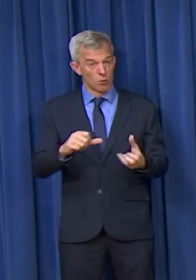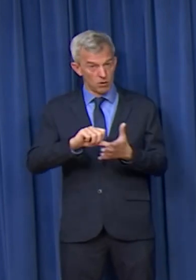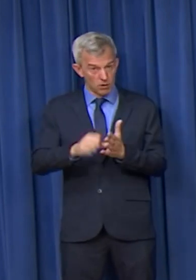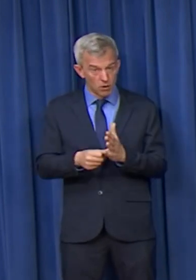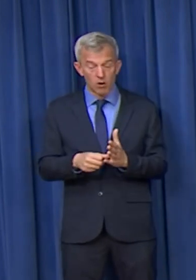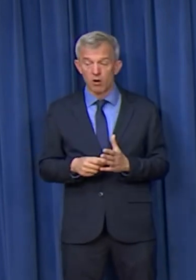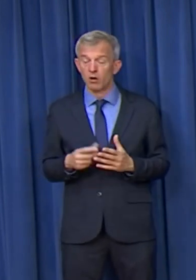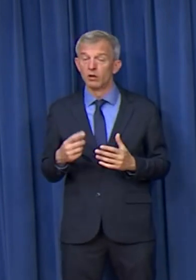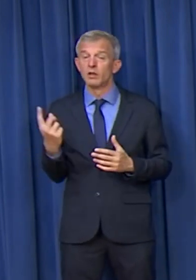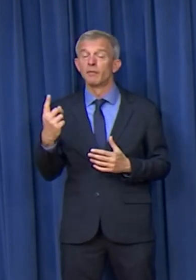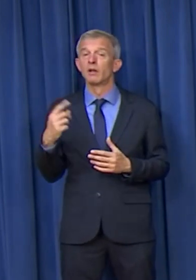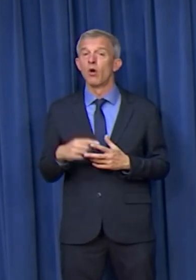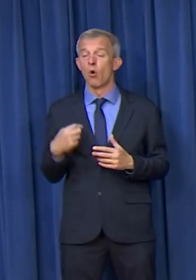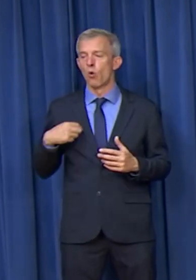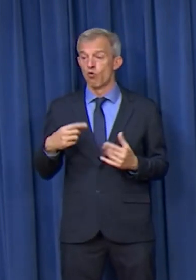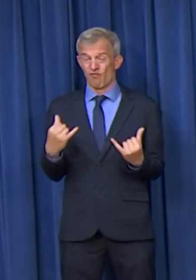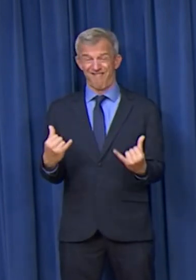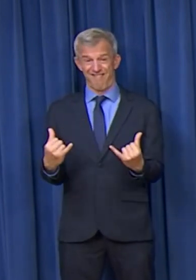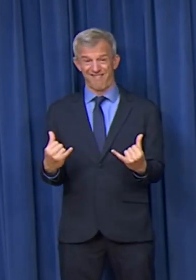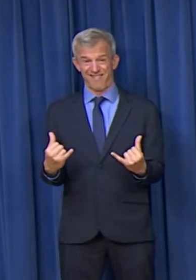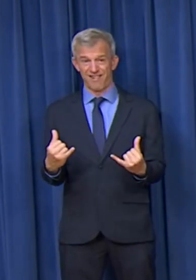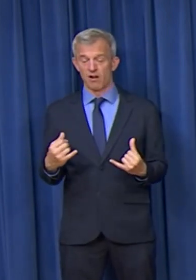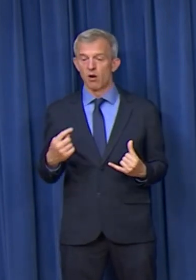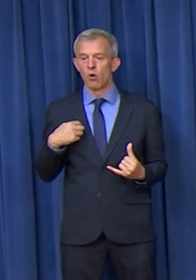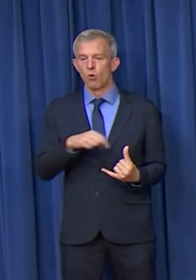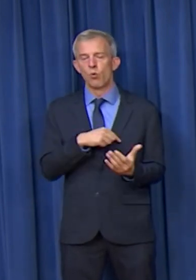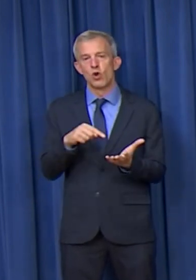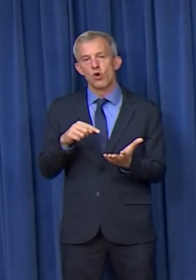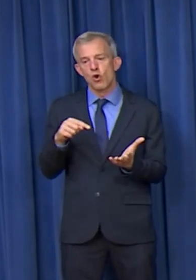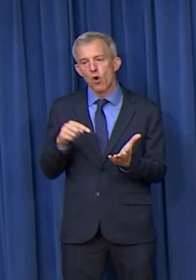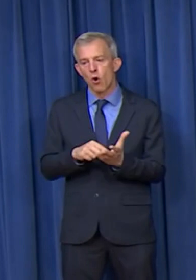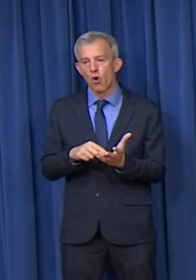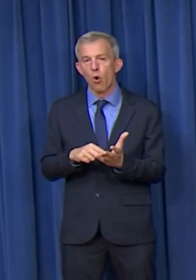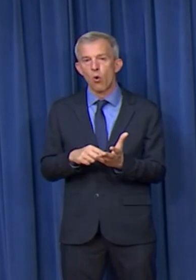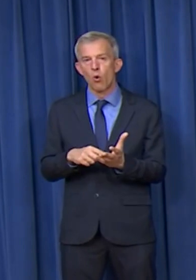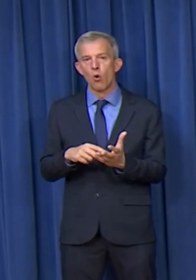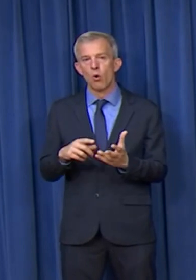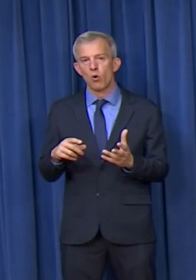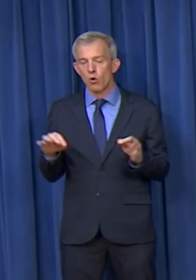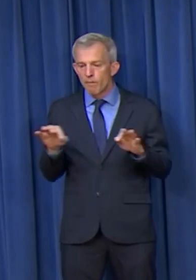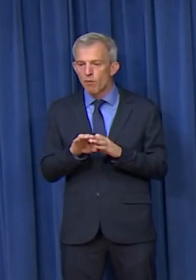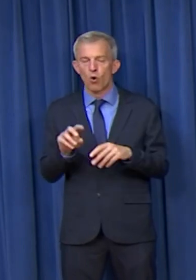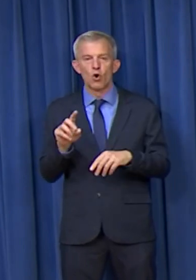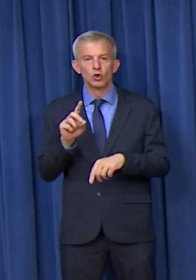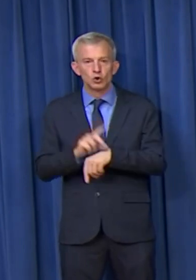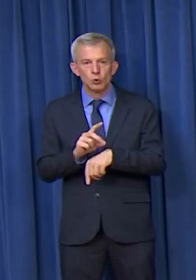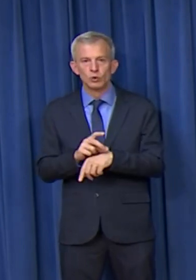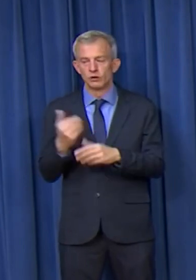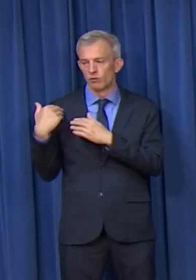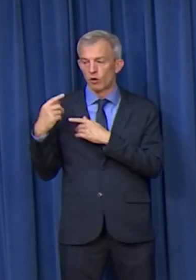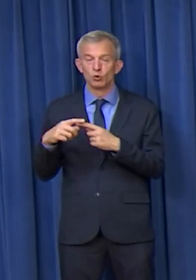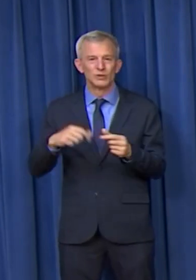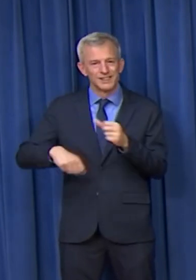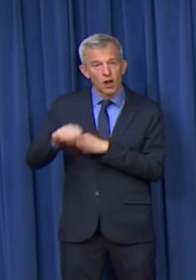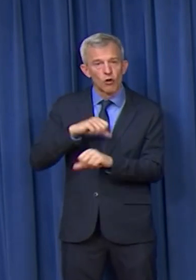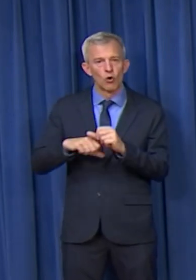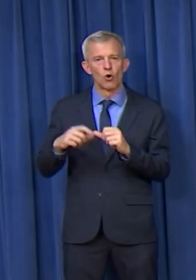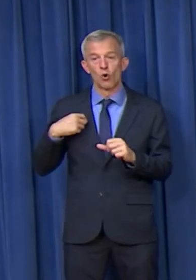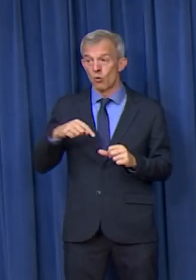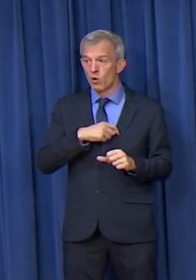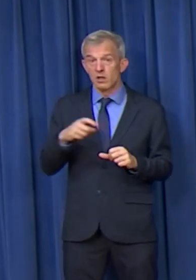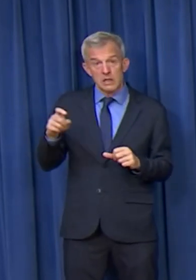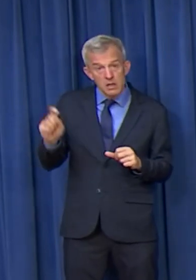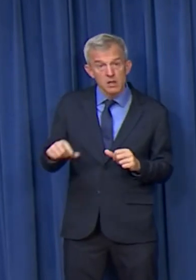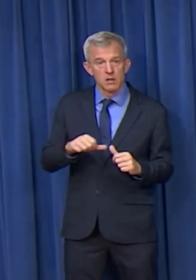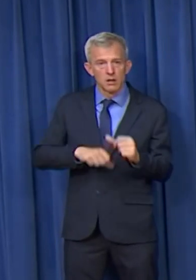owe at this crucial moment key duties and responsibilities to each other. We need each other to